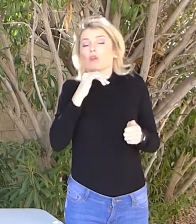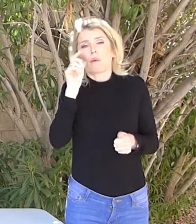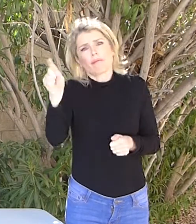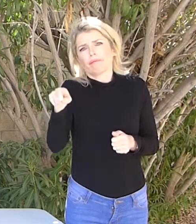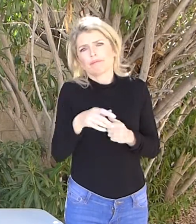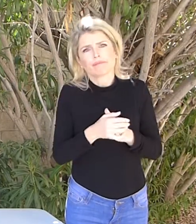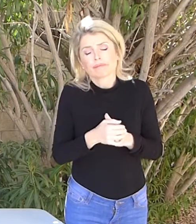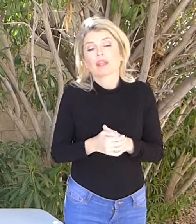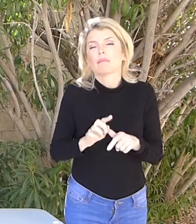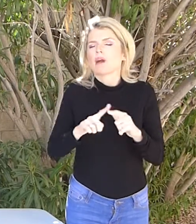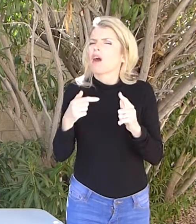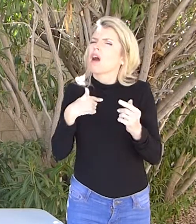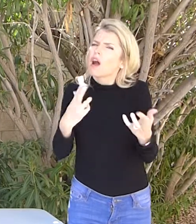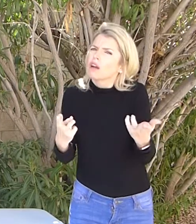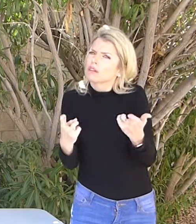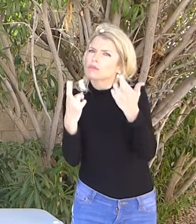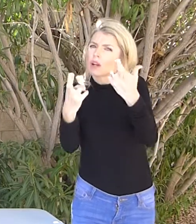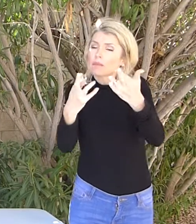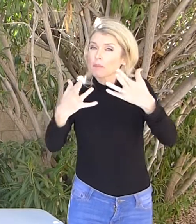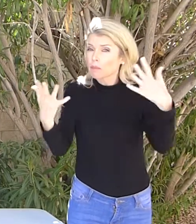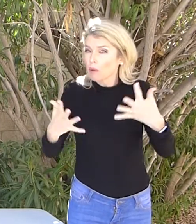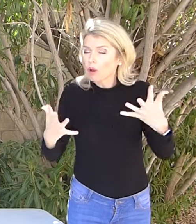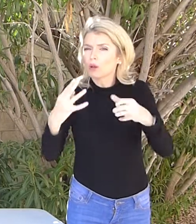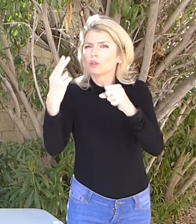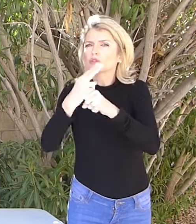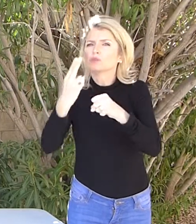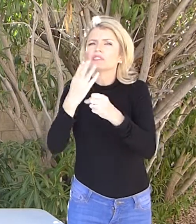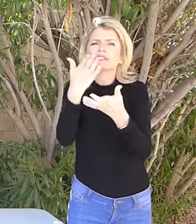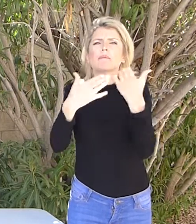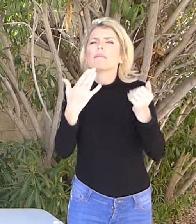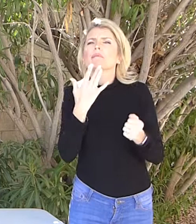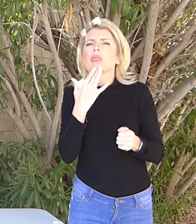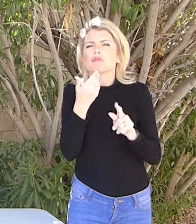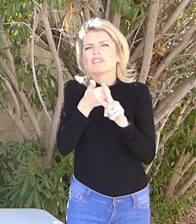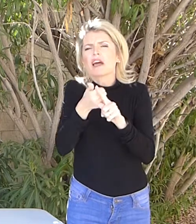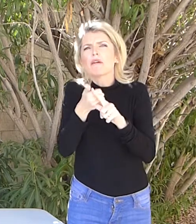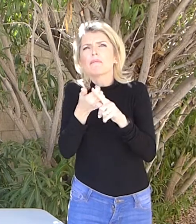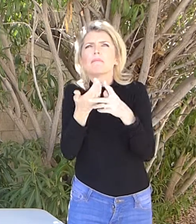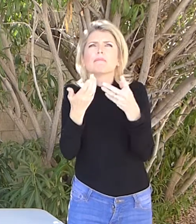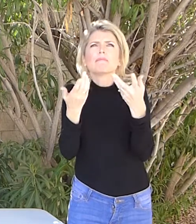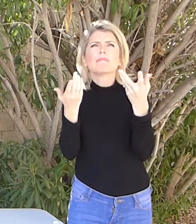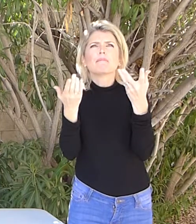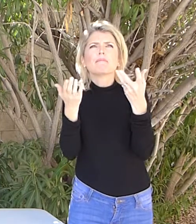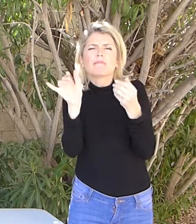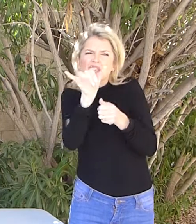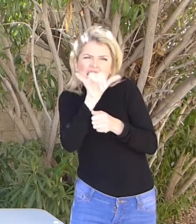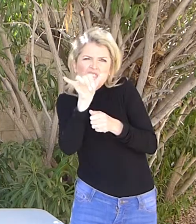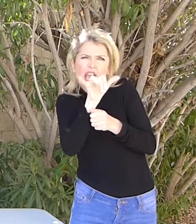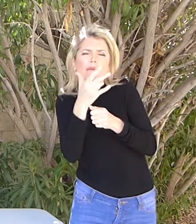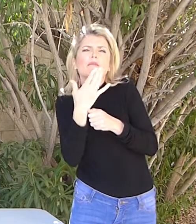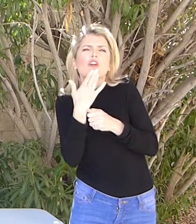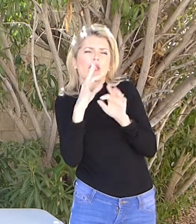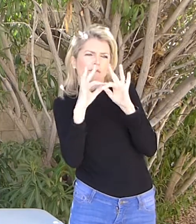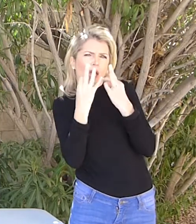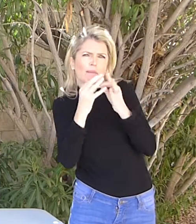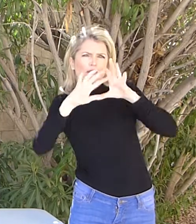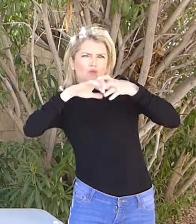one thing that I want to recommend to you is that you use colors that are in the same color